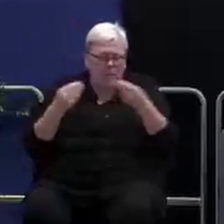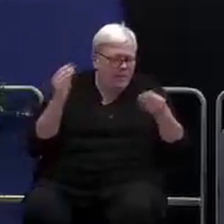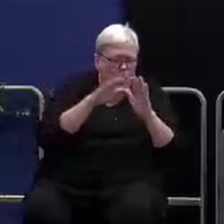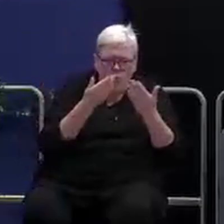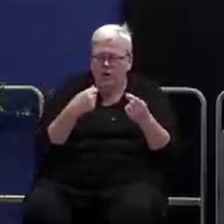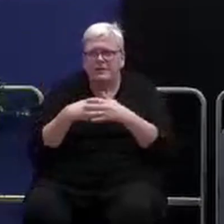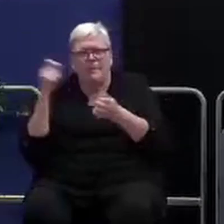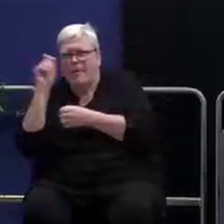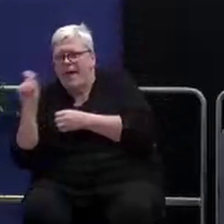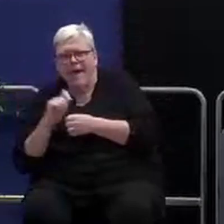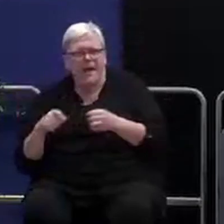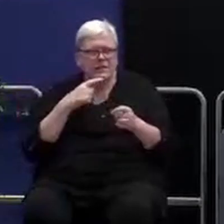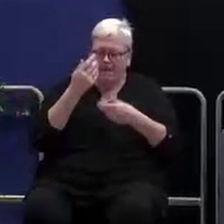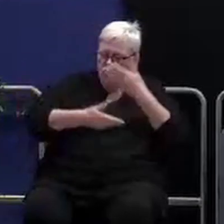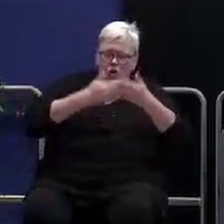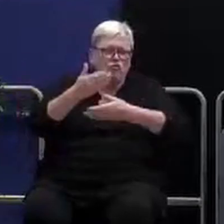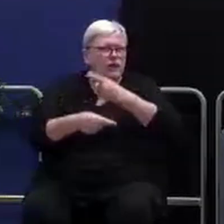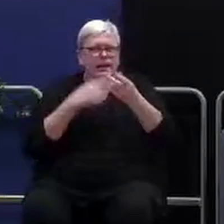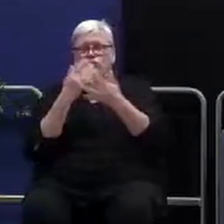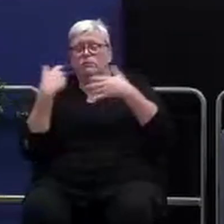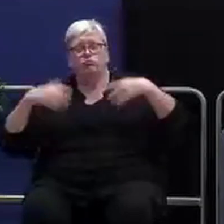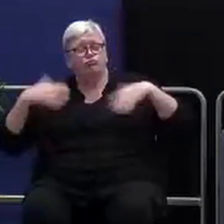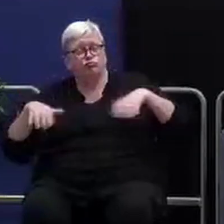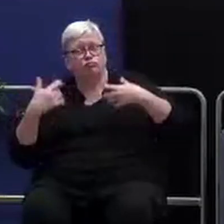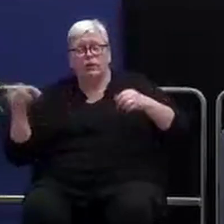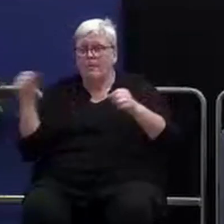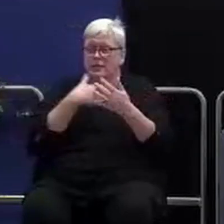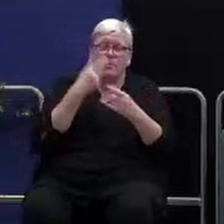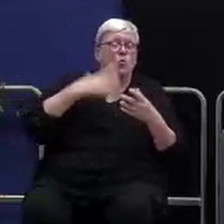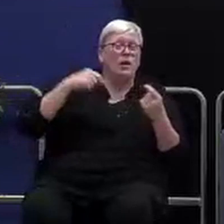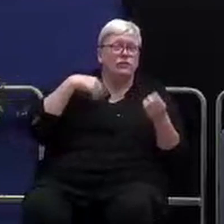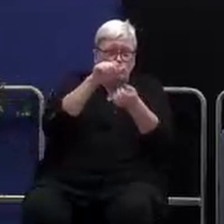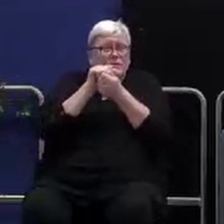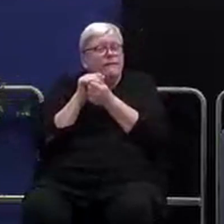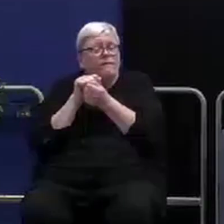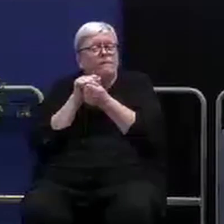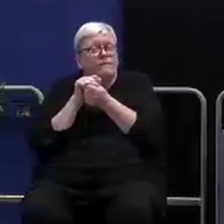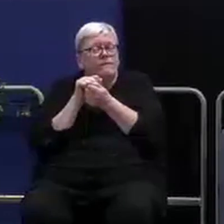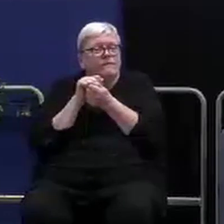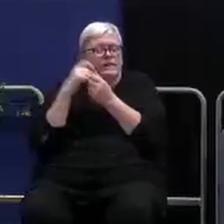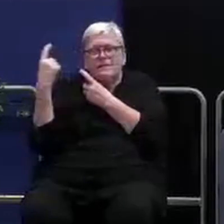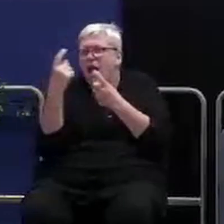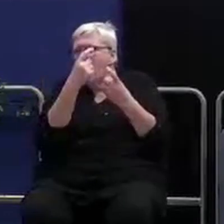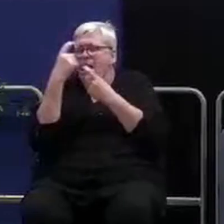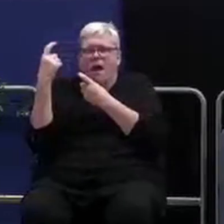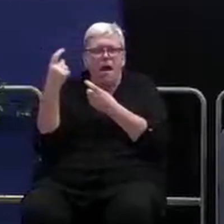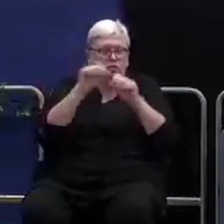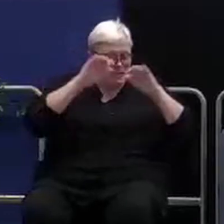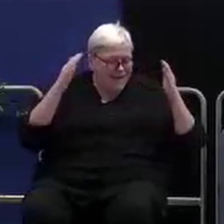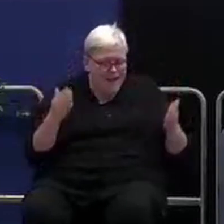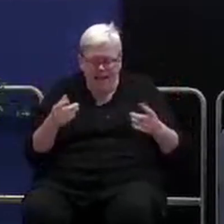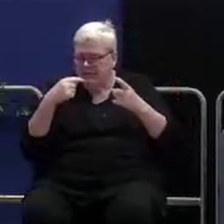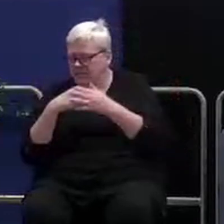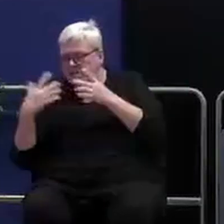And her story was so extraordinary, so singular, she must have wanted to preserve it. So you start simply, in her desk. A